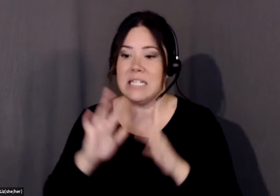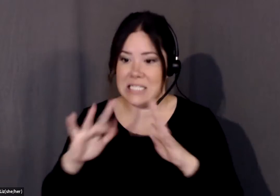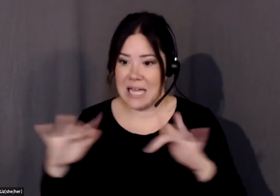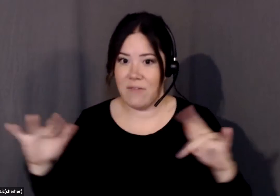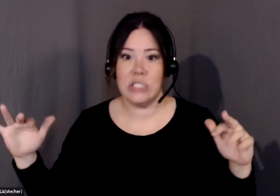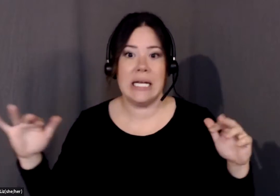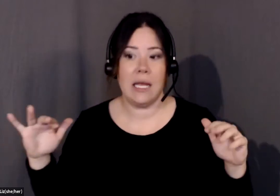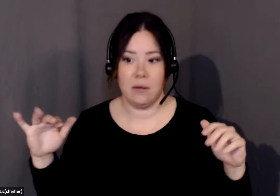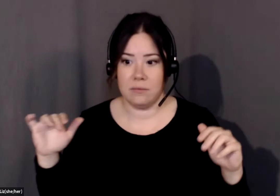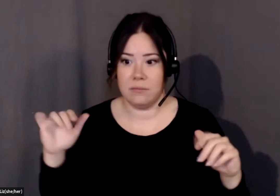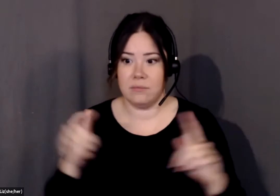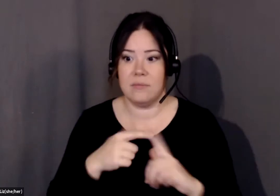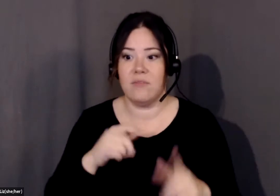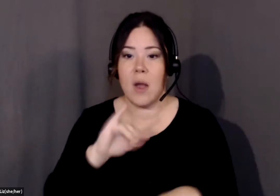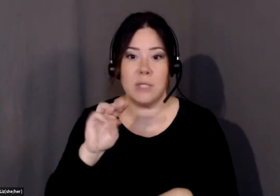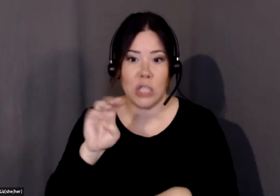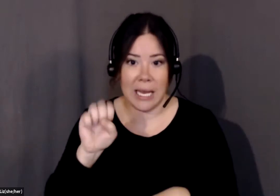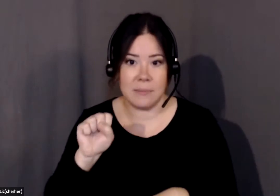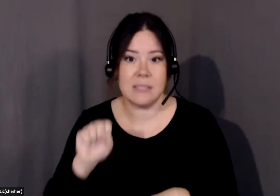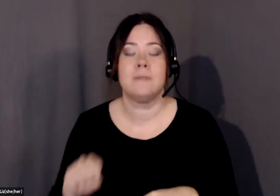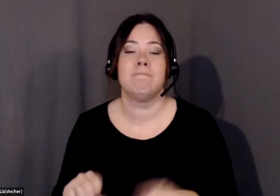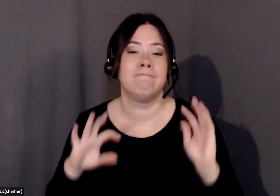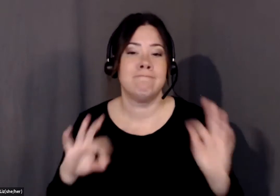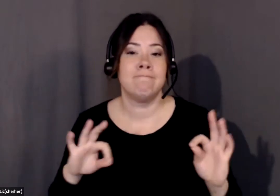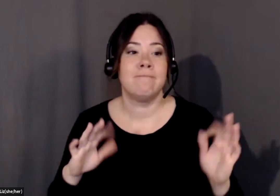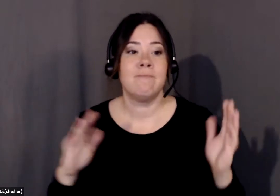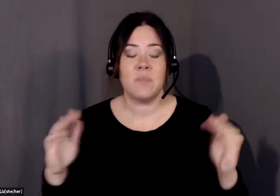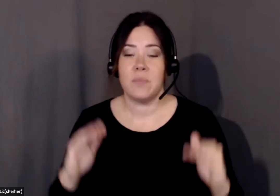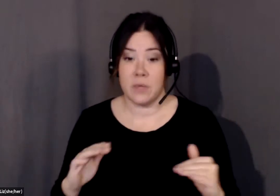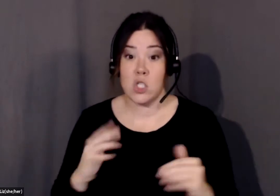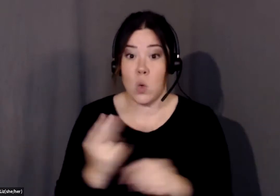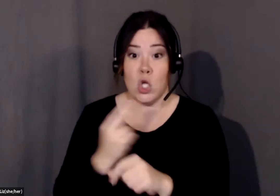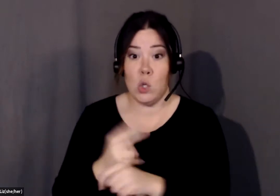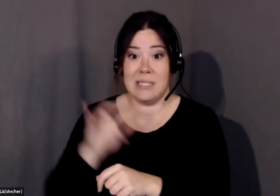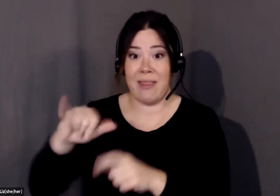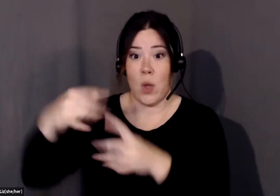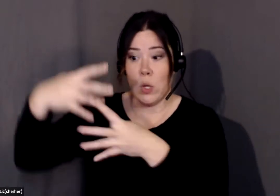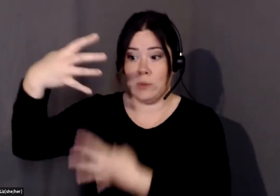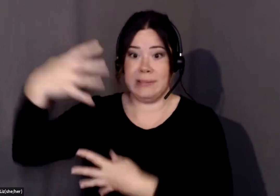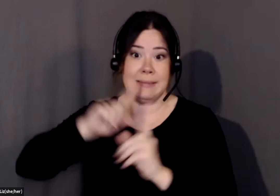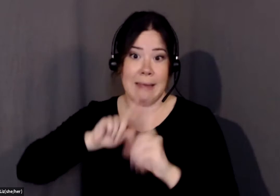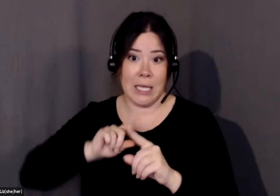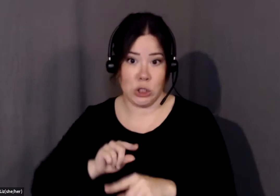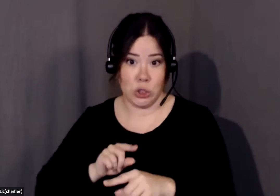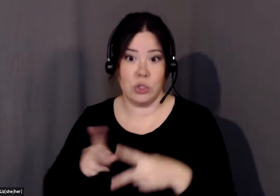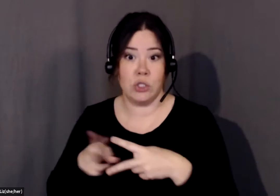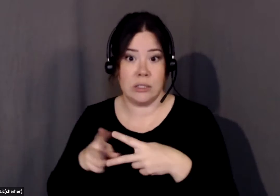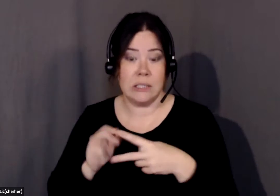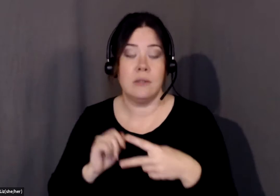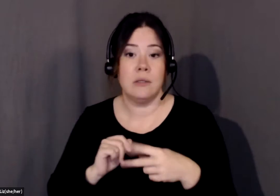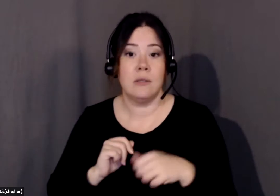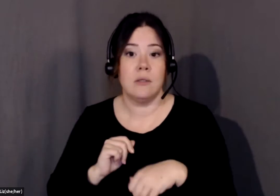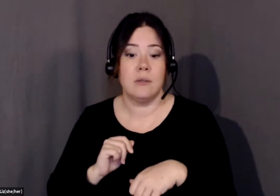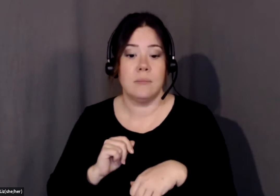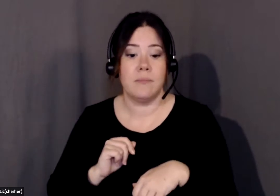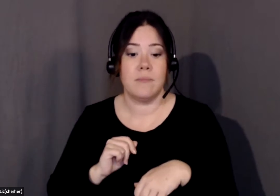from James, thinking about what you all have said and the answers to the first two questions is really what